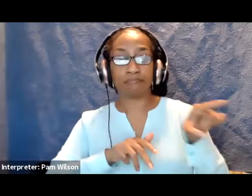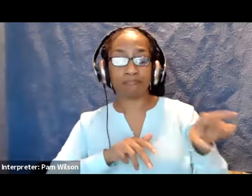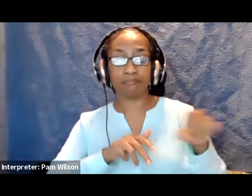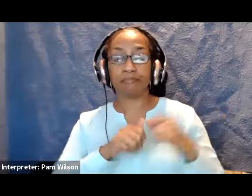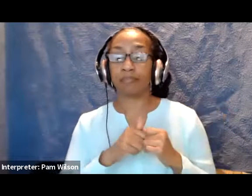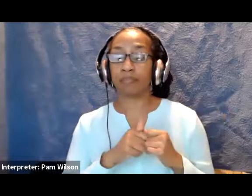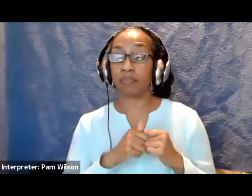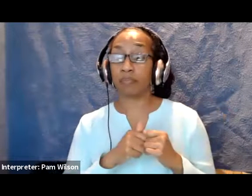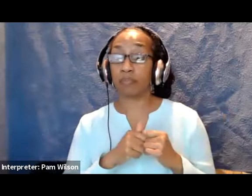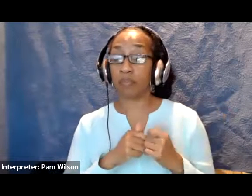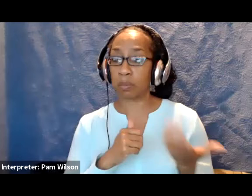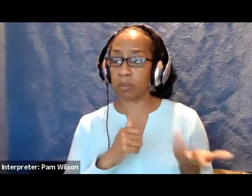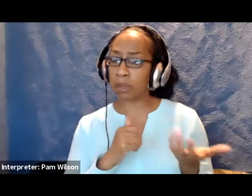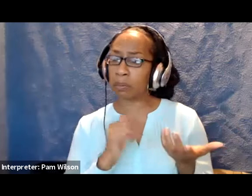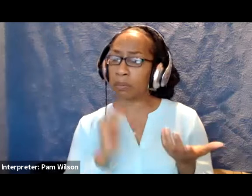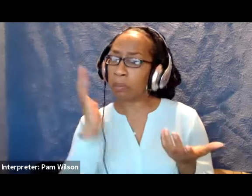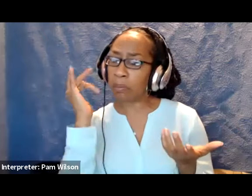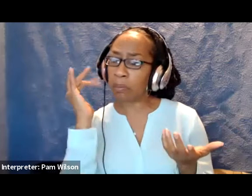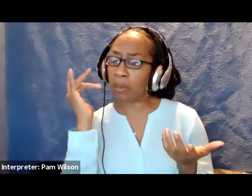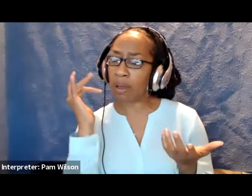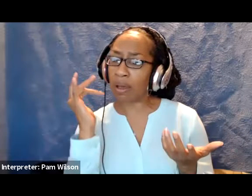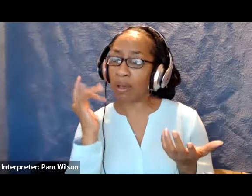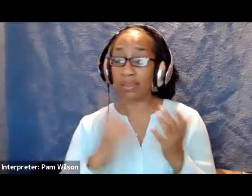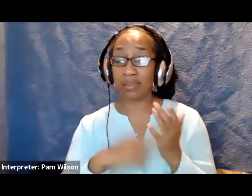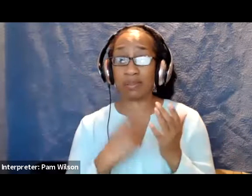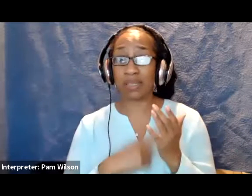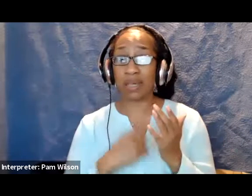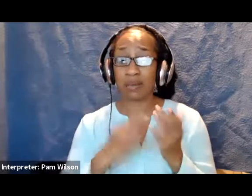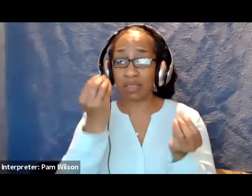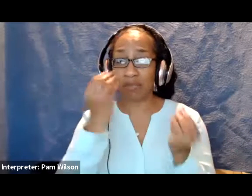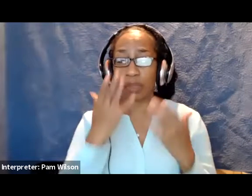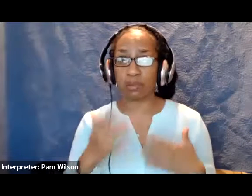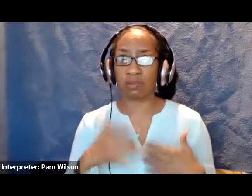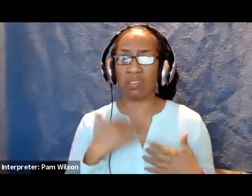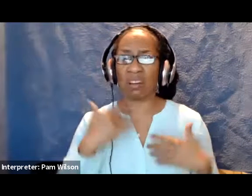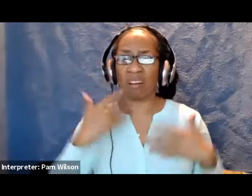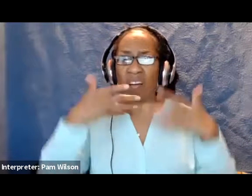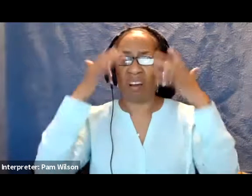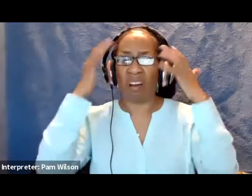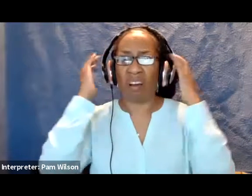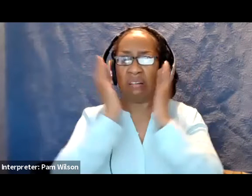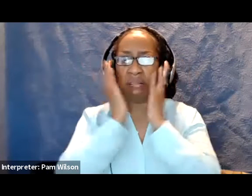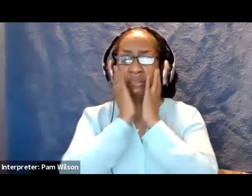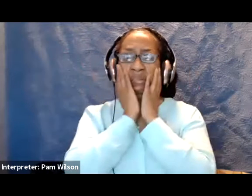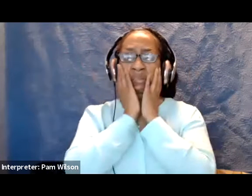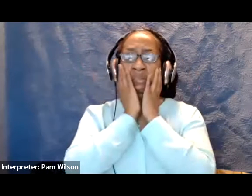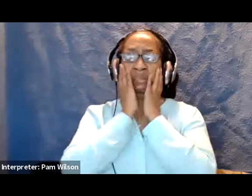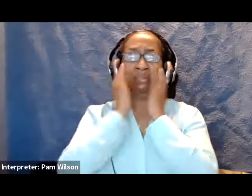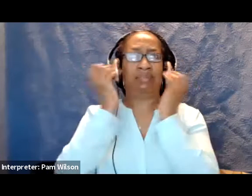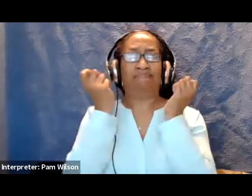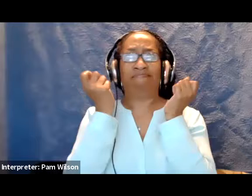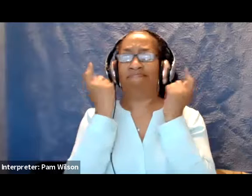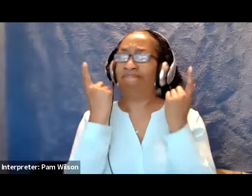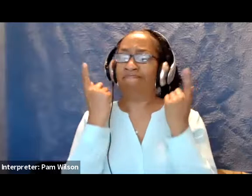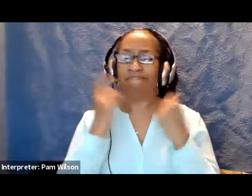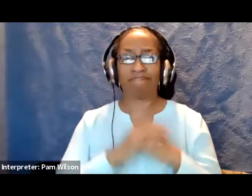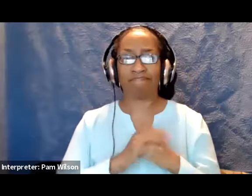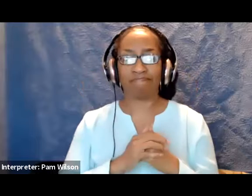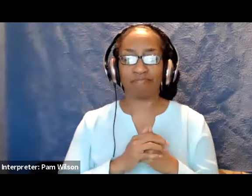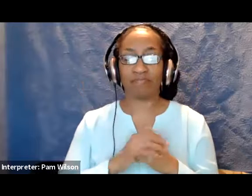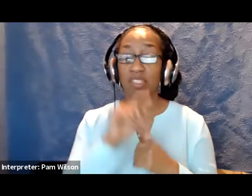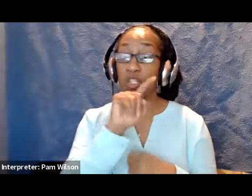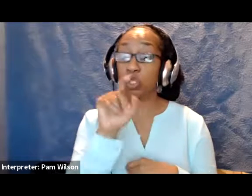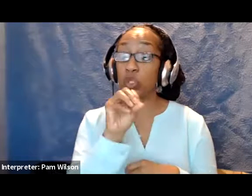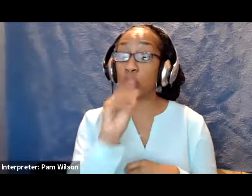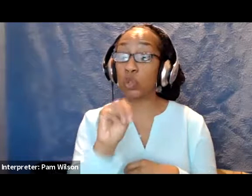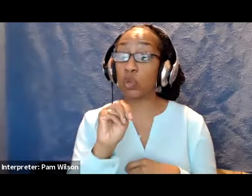is because the information can be overwhelming. As you can see from the Zoom Help Center, there's a